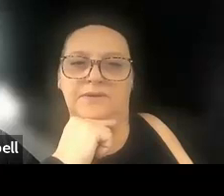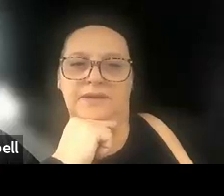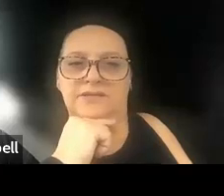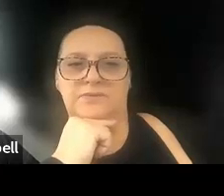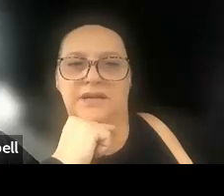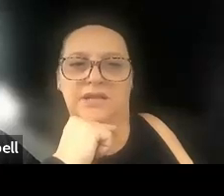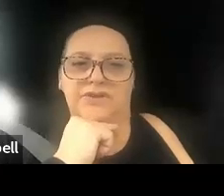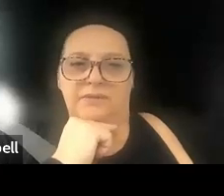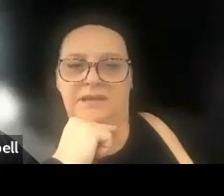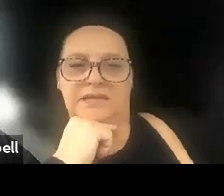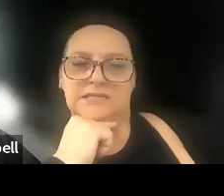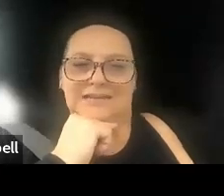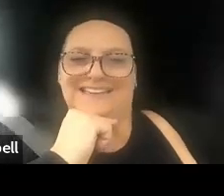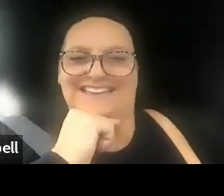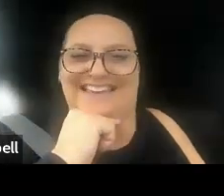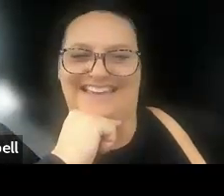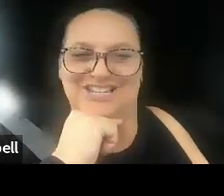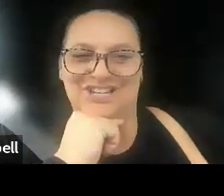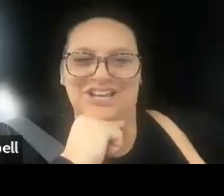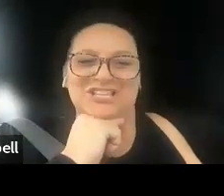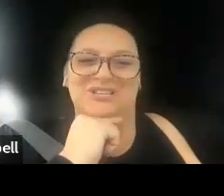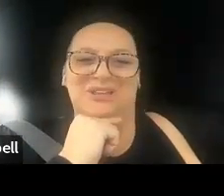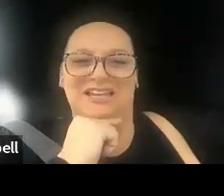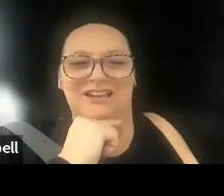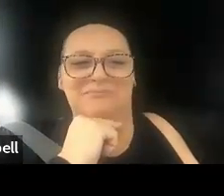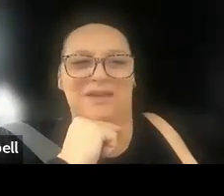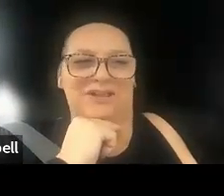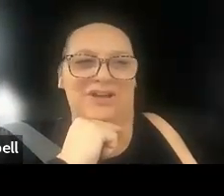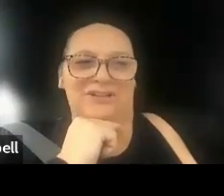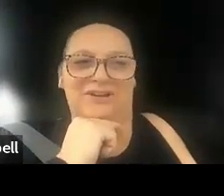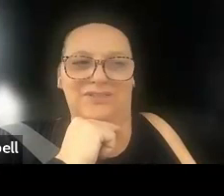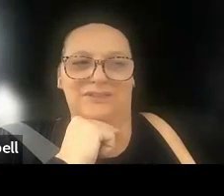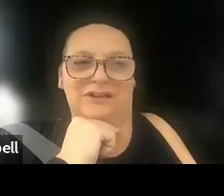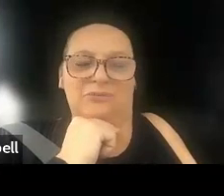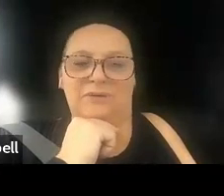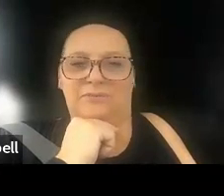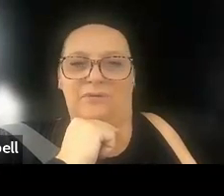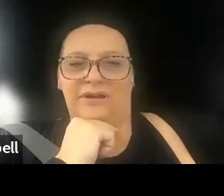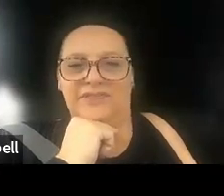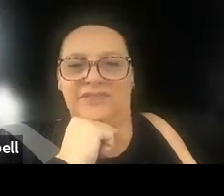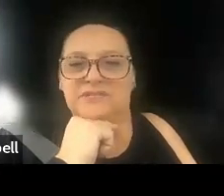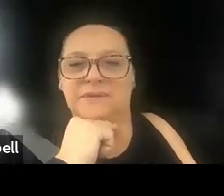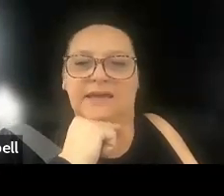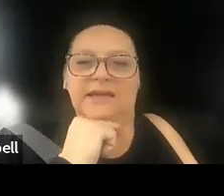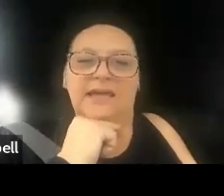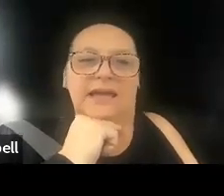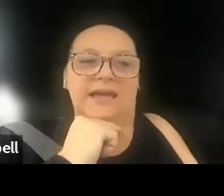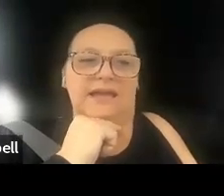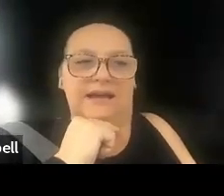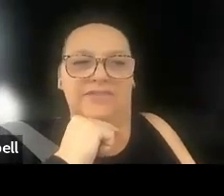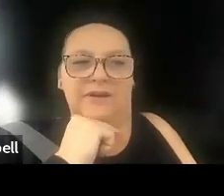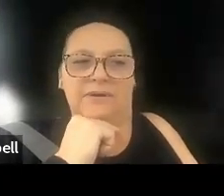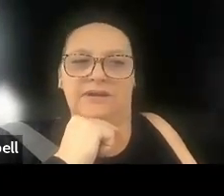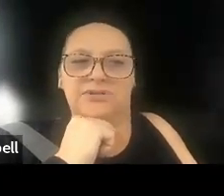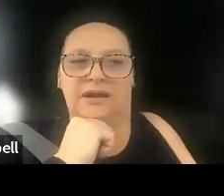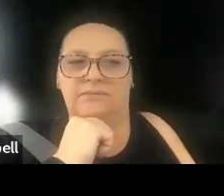but they were like 20 to 30 minutes each. So they ended up being a lot longer than we wanted them to be.